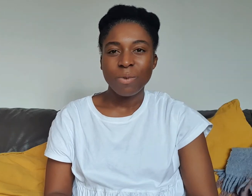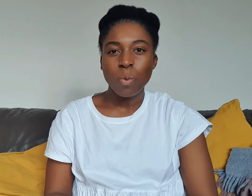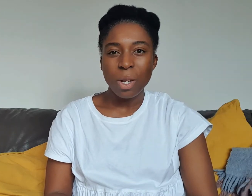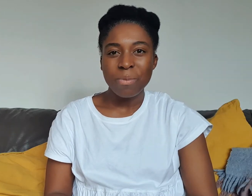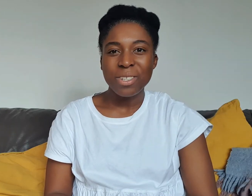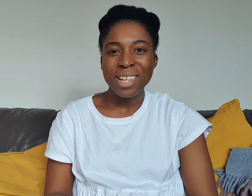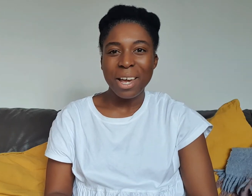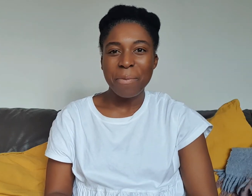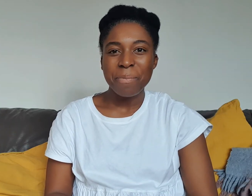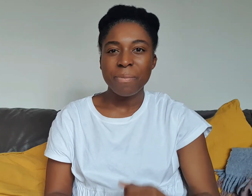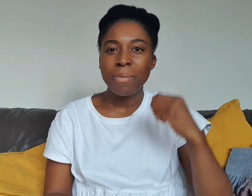One more time.